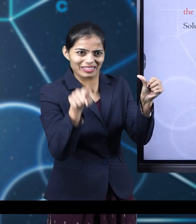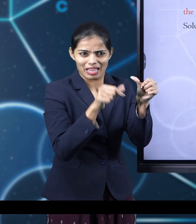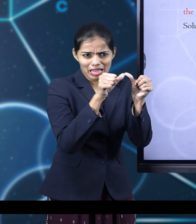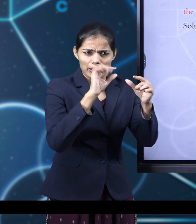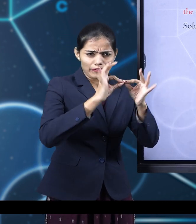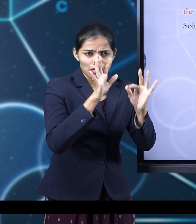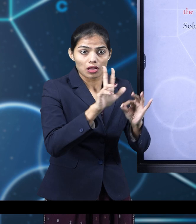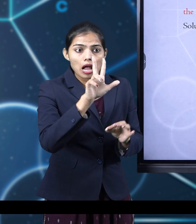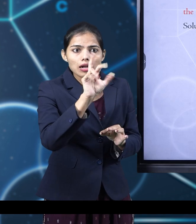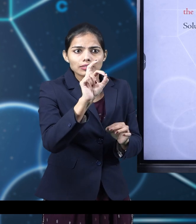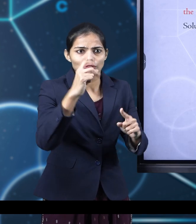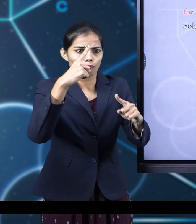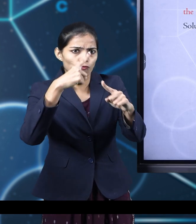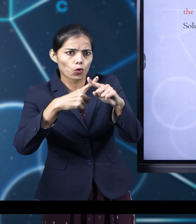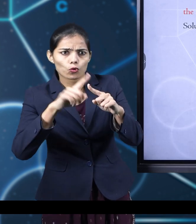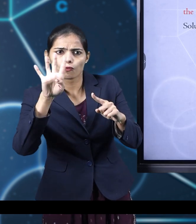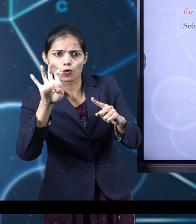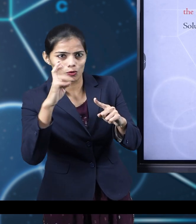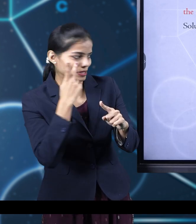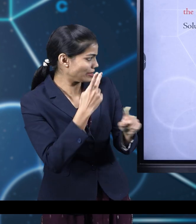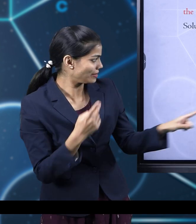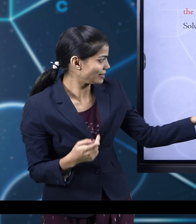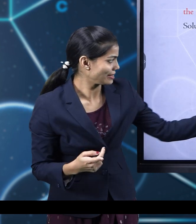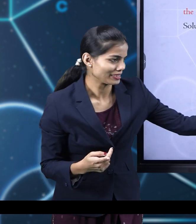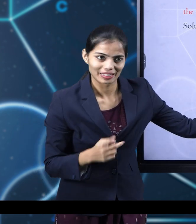A is equal to 80 into 40.